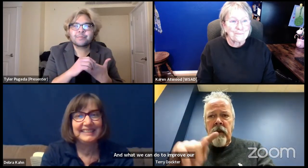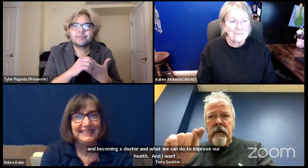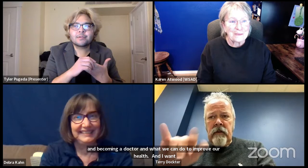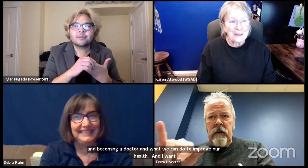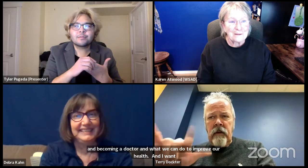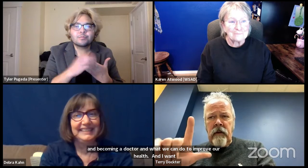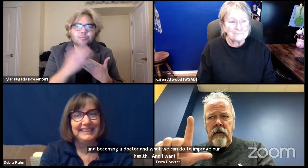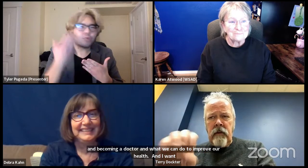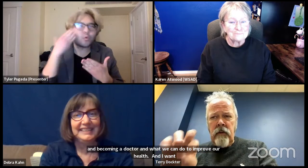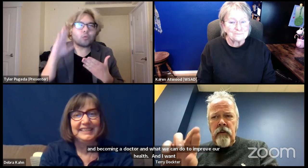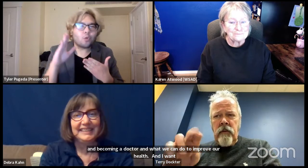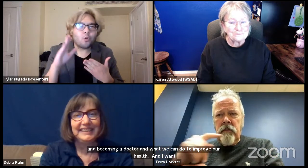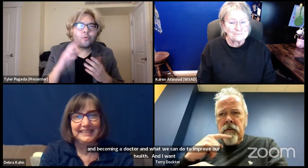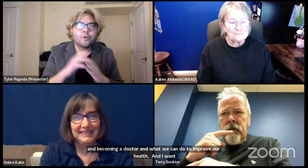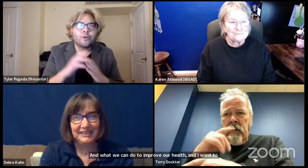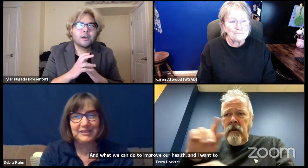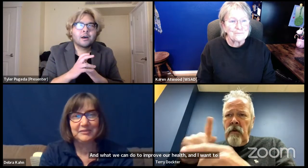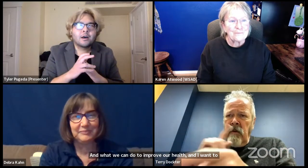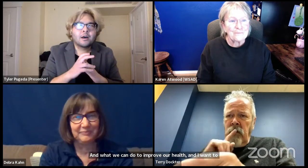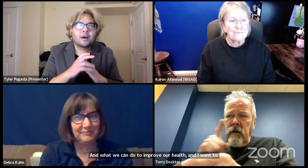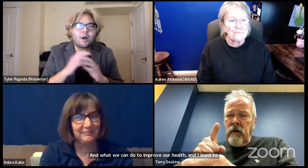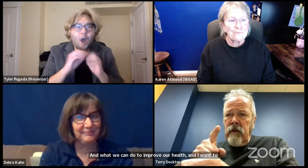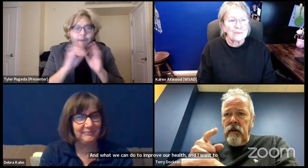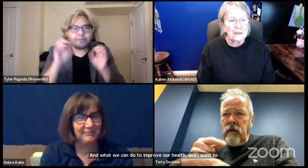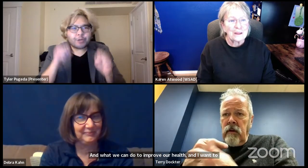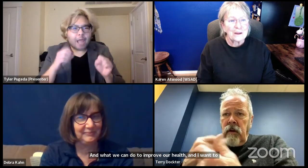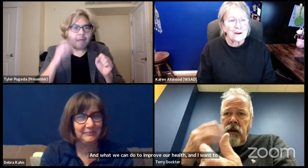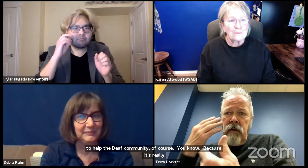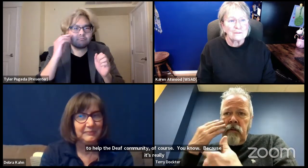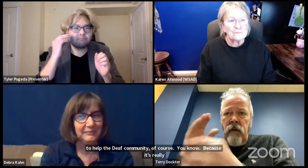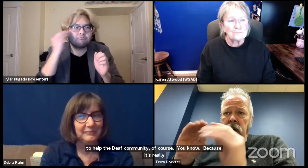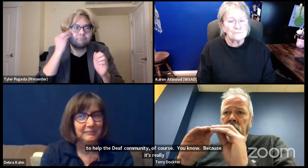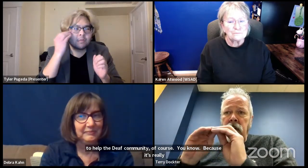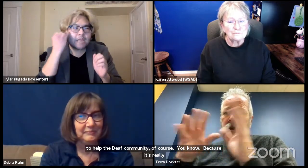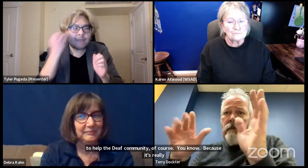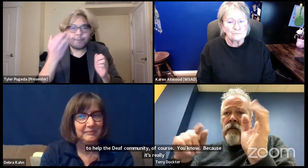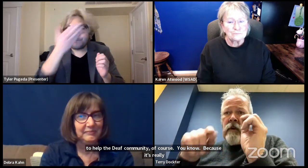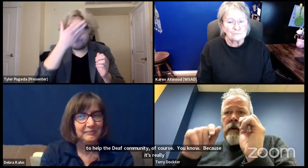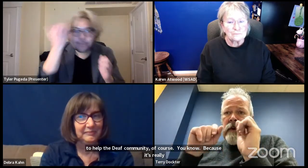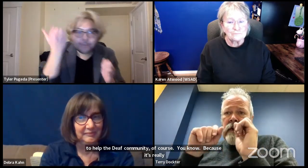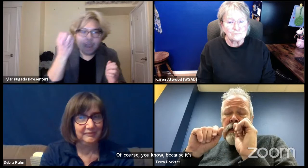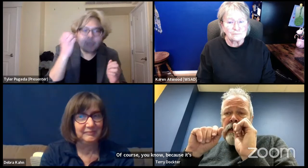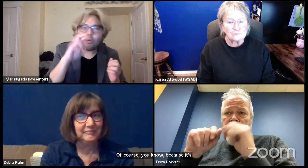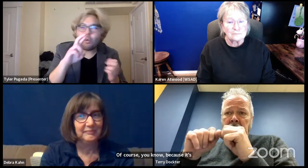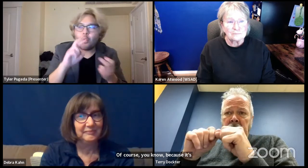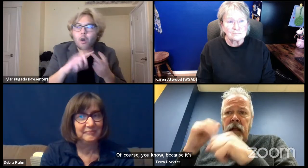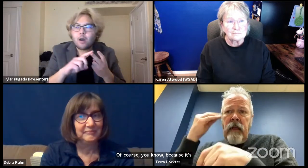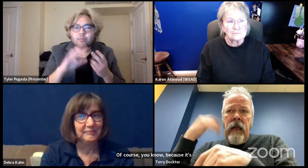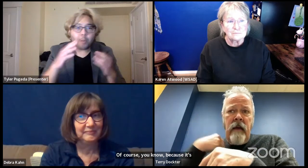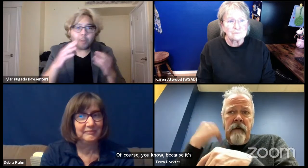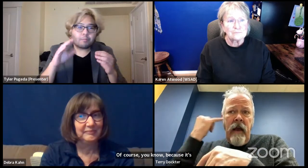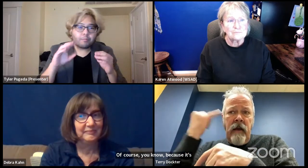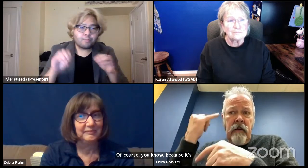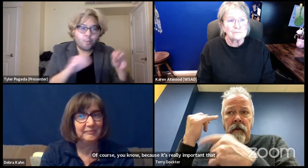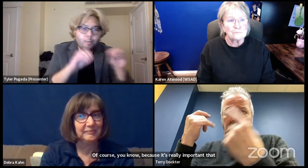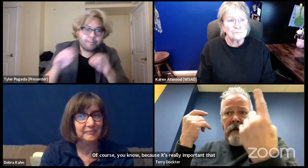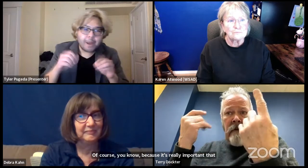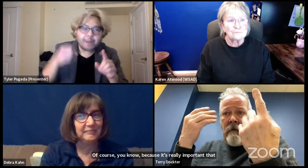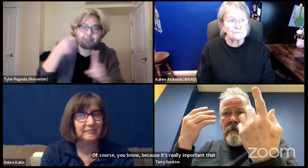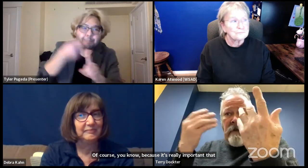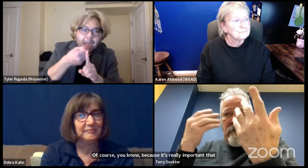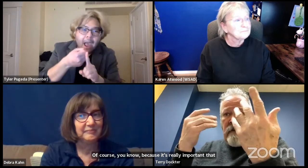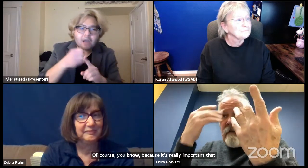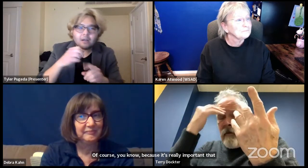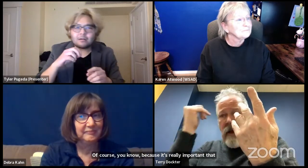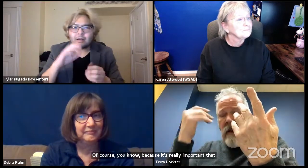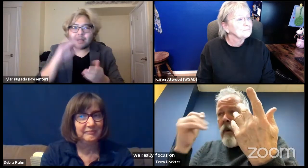Tyler. Well, we don't know, because obviously if we have